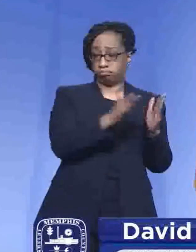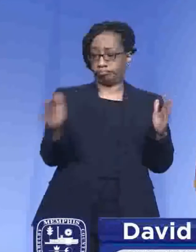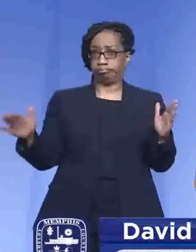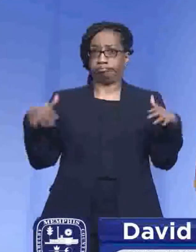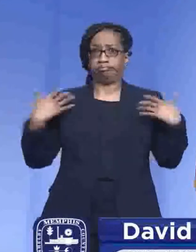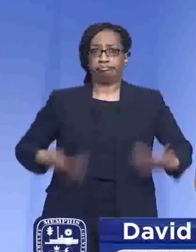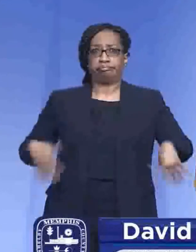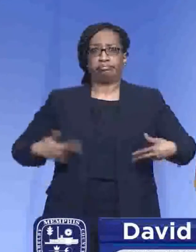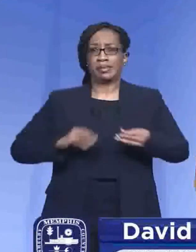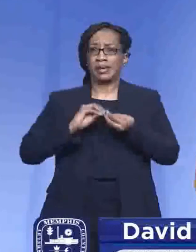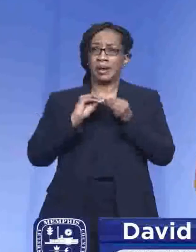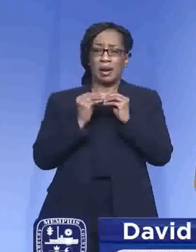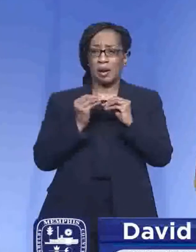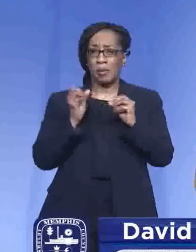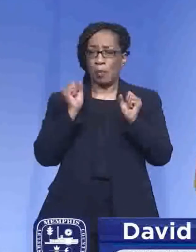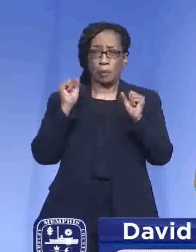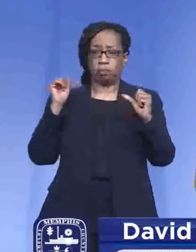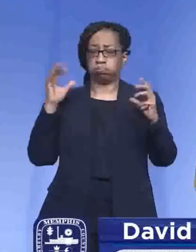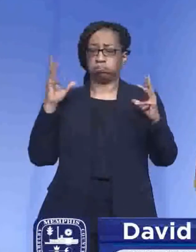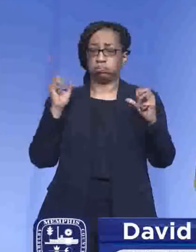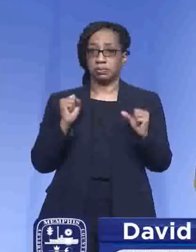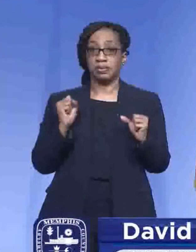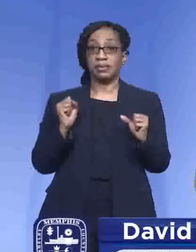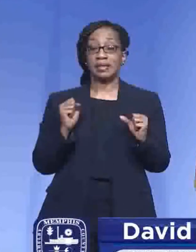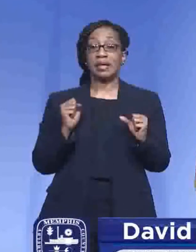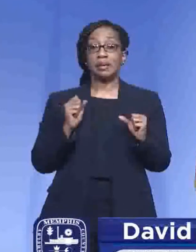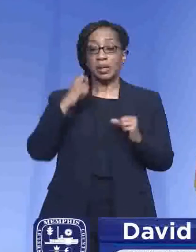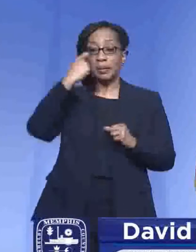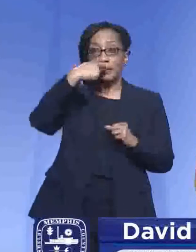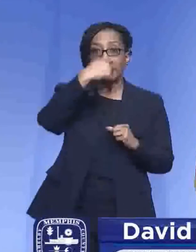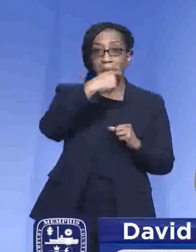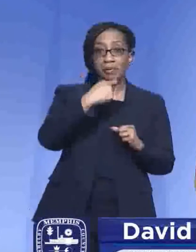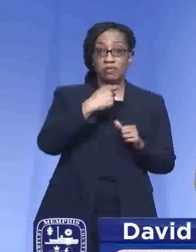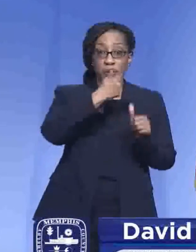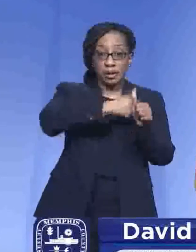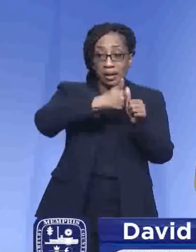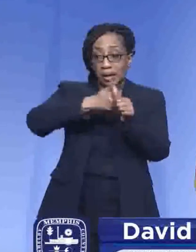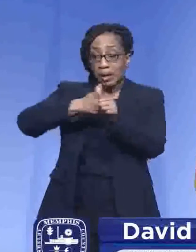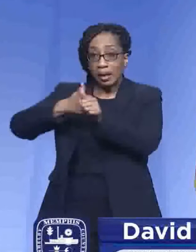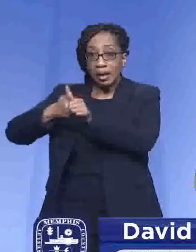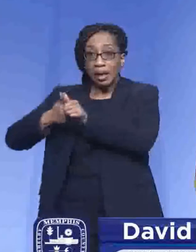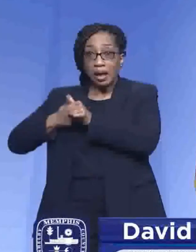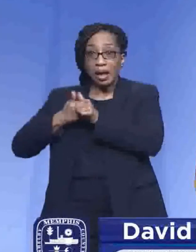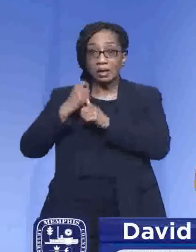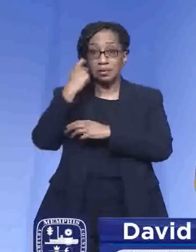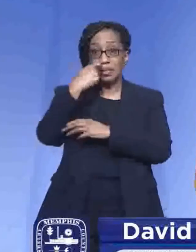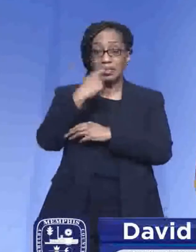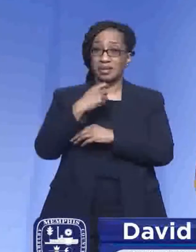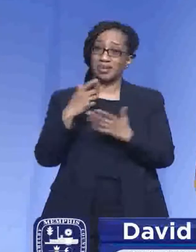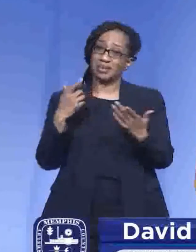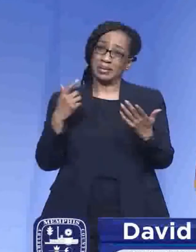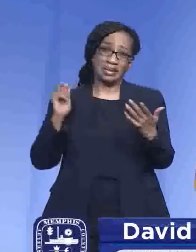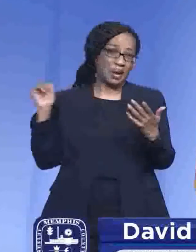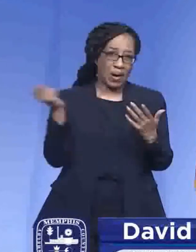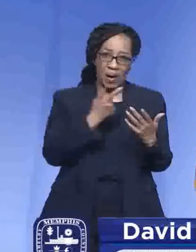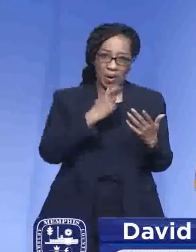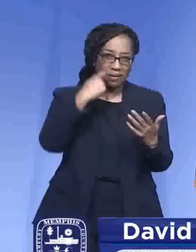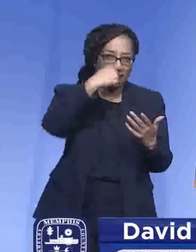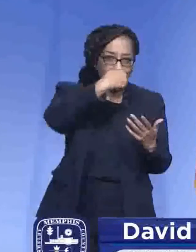more than enough testing has occurred in this community for every single person to have been tested, even though every person hasn't been